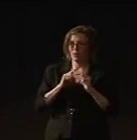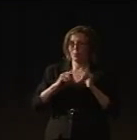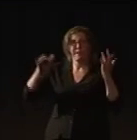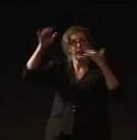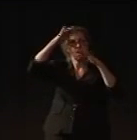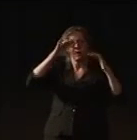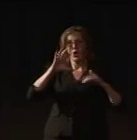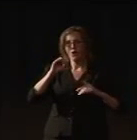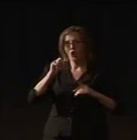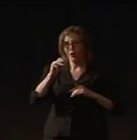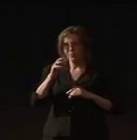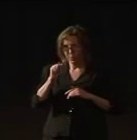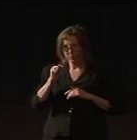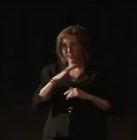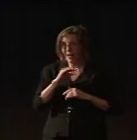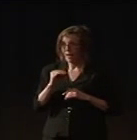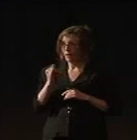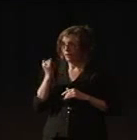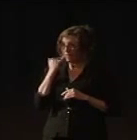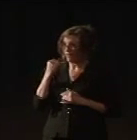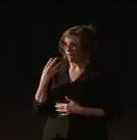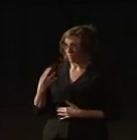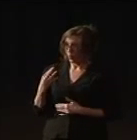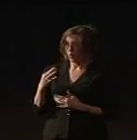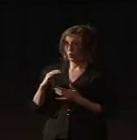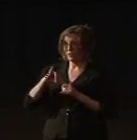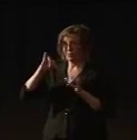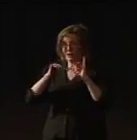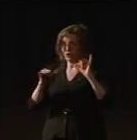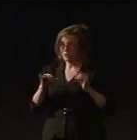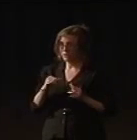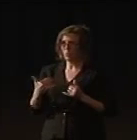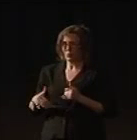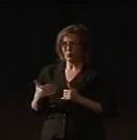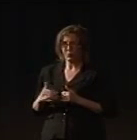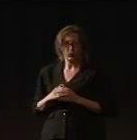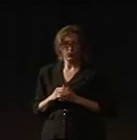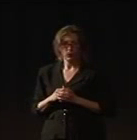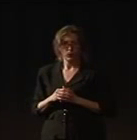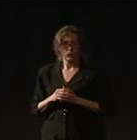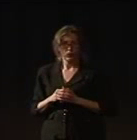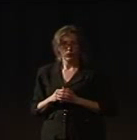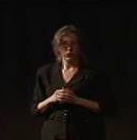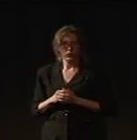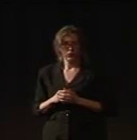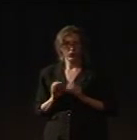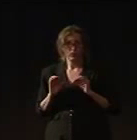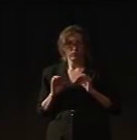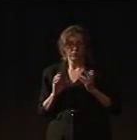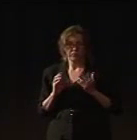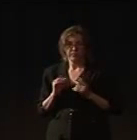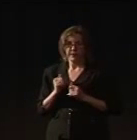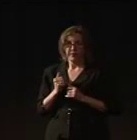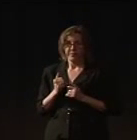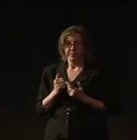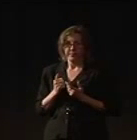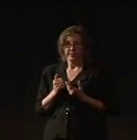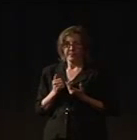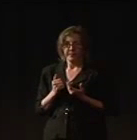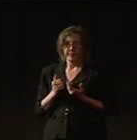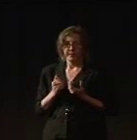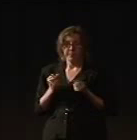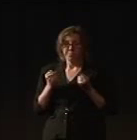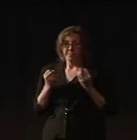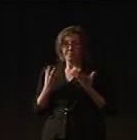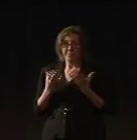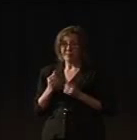four. To have four dimensions is pretty a reduction of the numbers of dimensions in which we live. No one of us live in three dimensions, nor four dimensions. We live in infinite